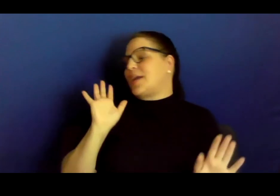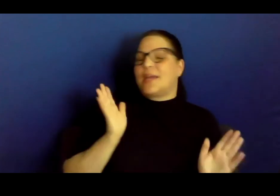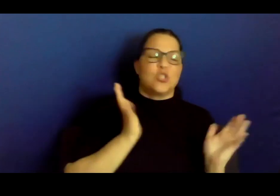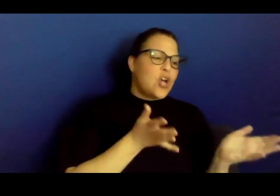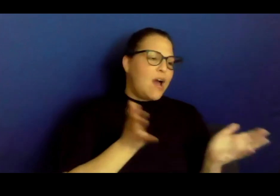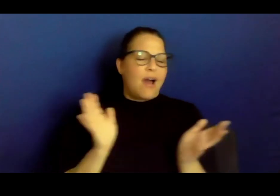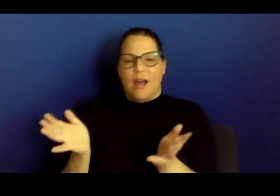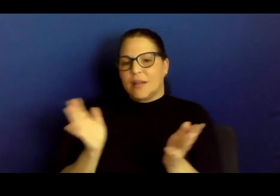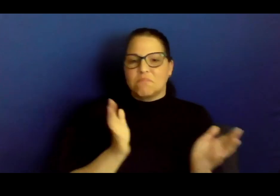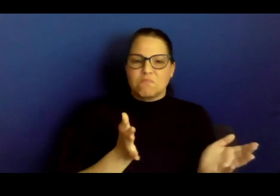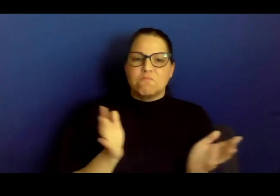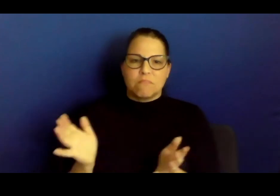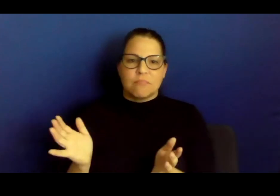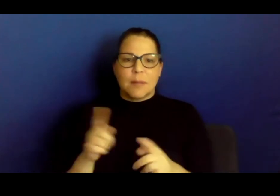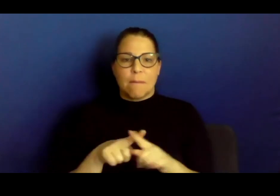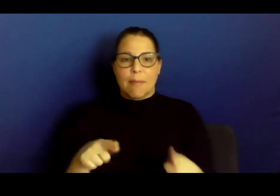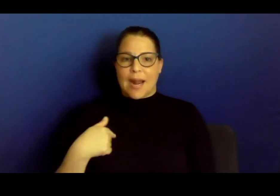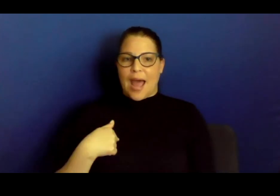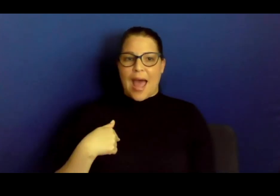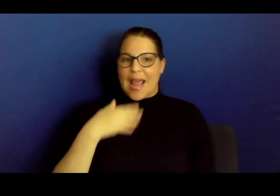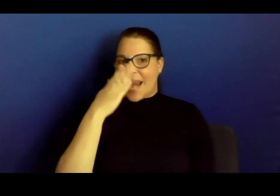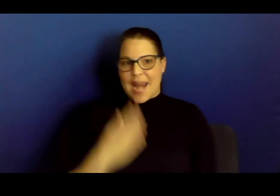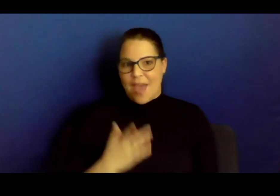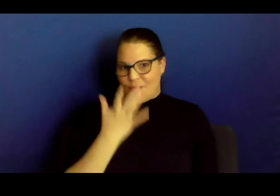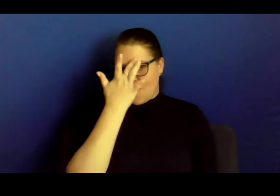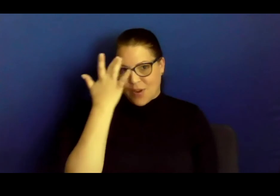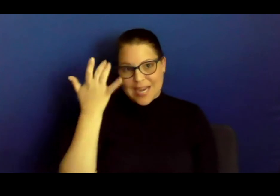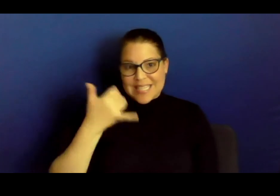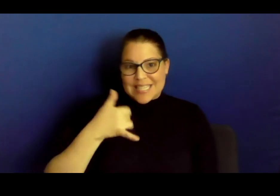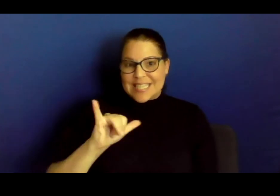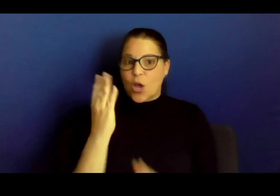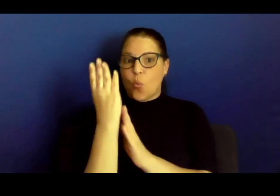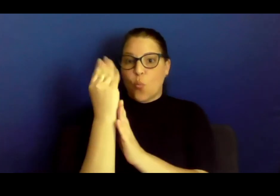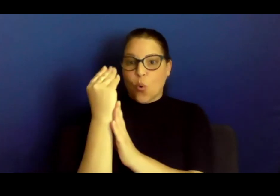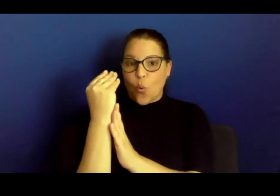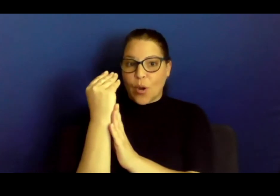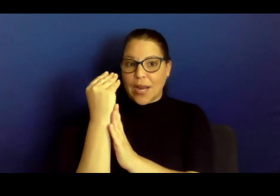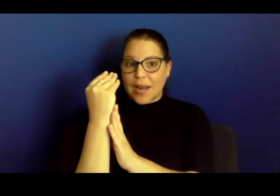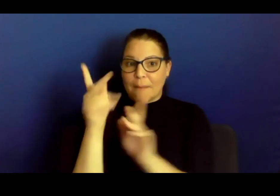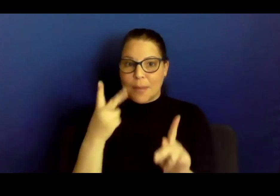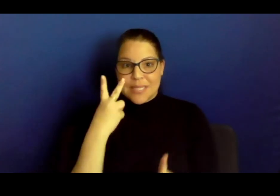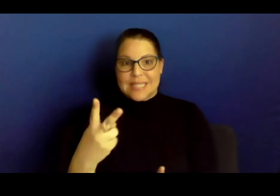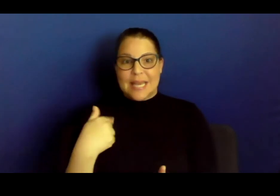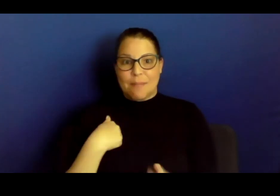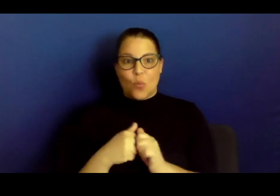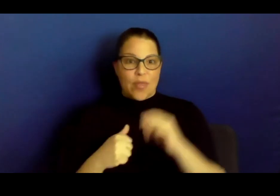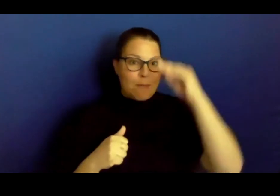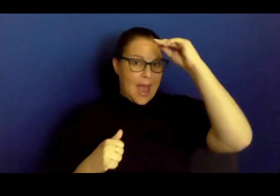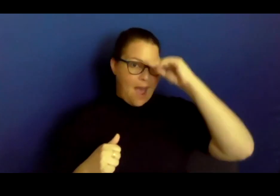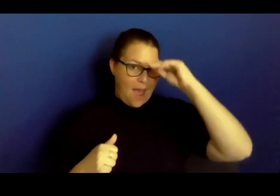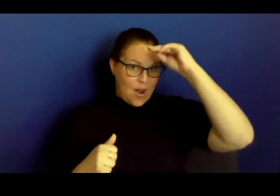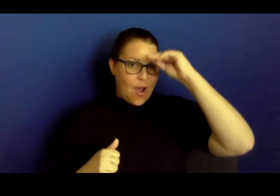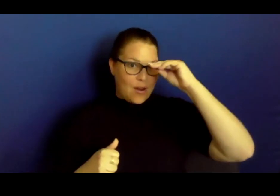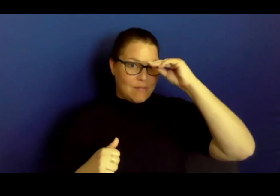conversations, etc. But I personally never forget that that's still being recorded, that people are still seeing me with my hat on from